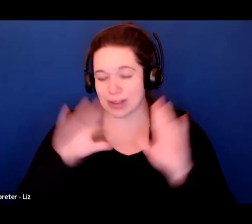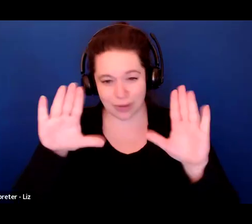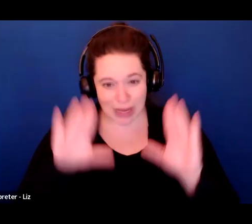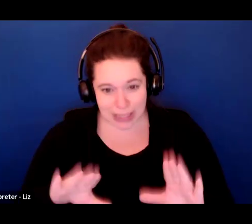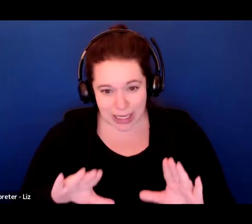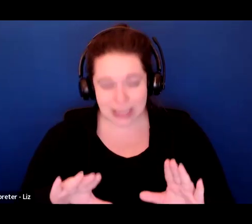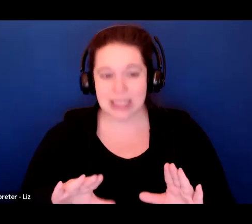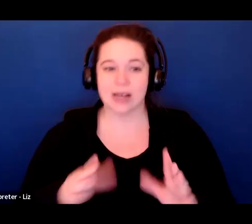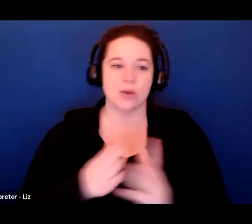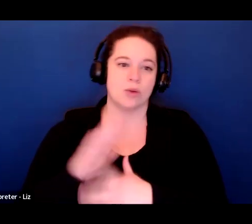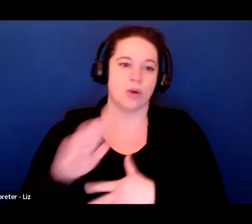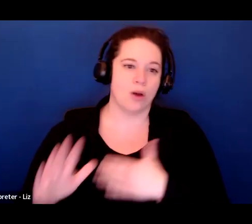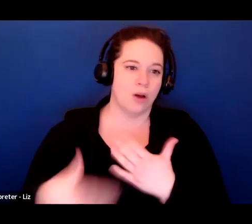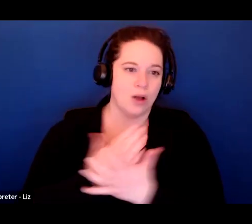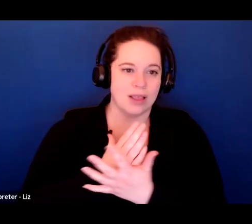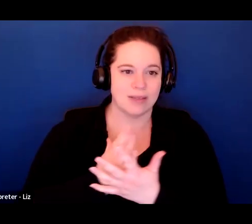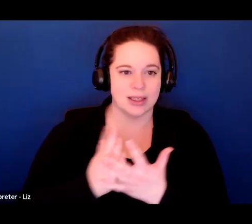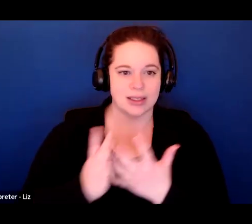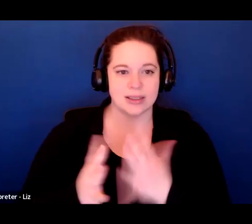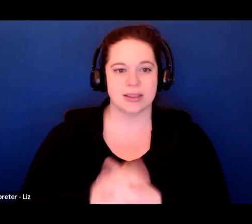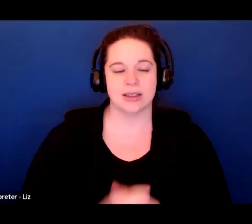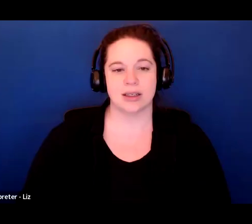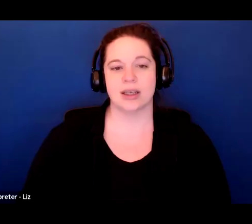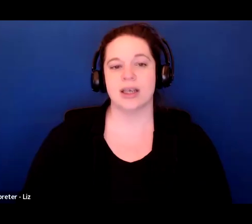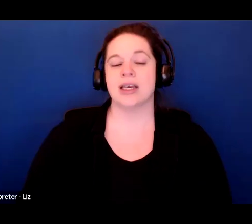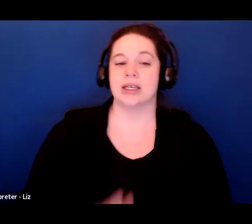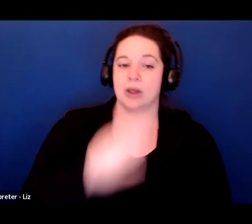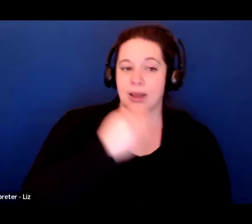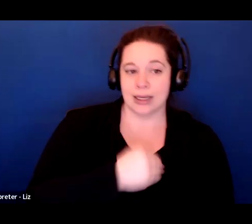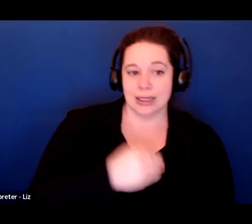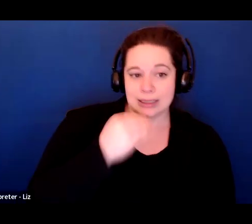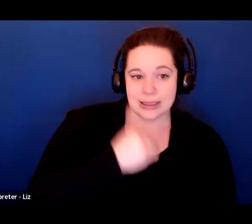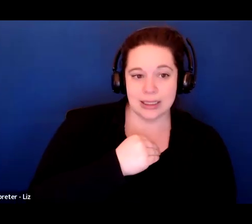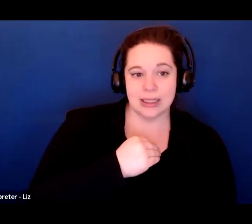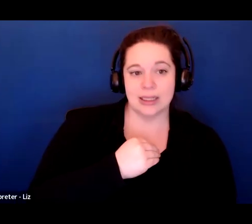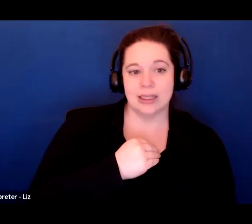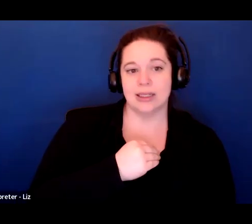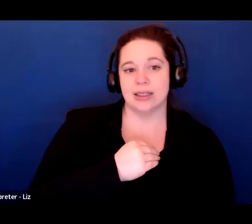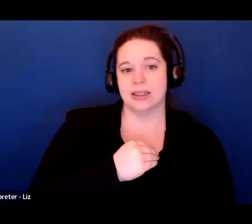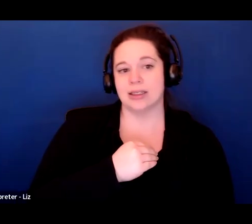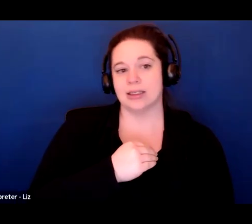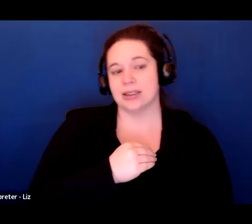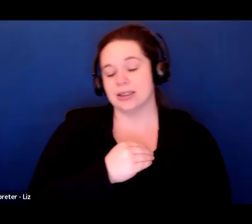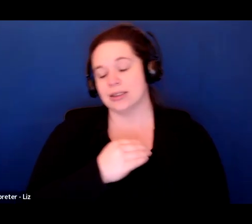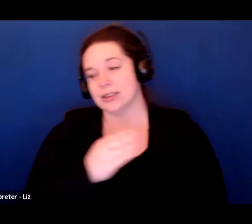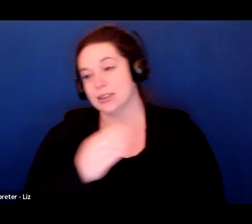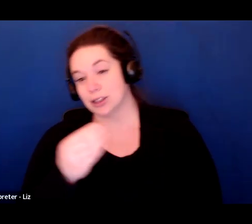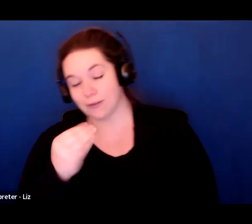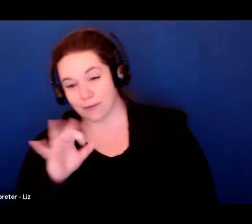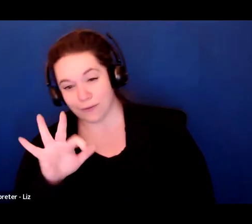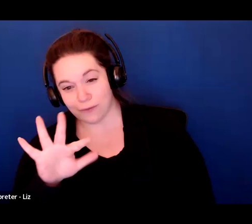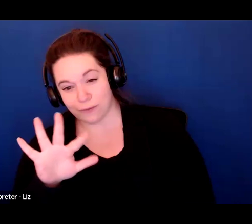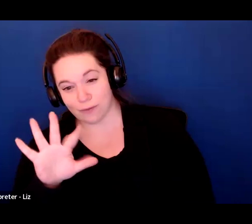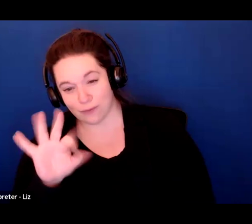it goes through all of this. It goes through diets, it goes through fluid intake, it goes through